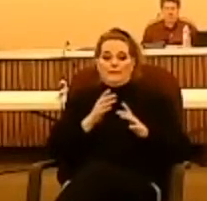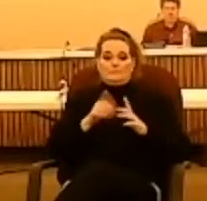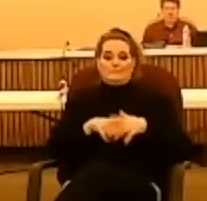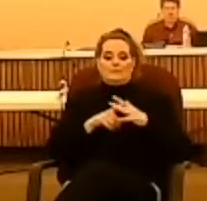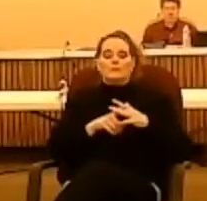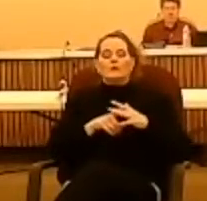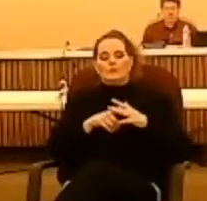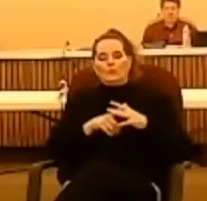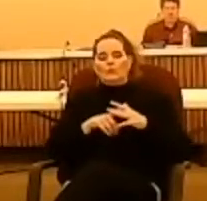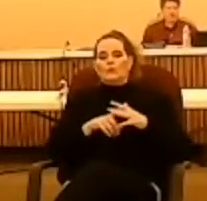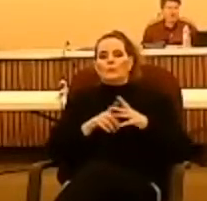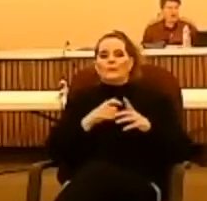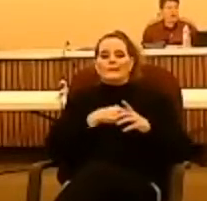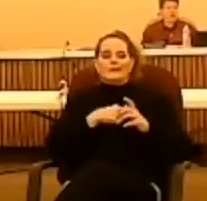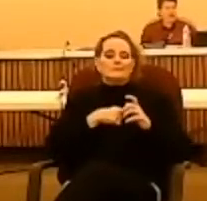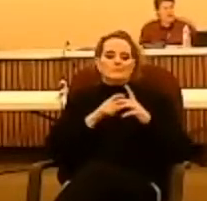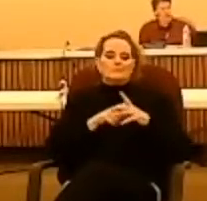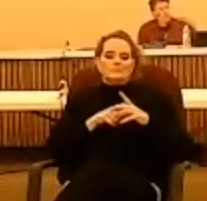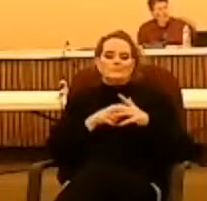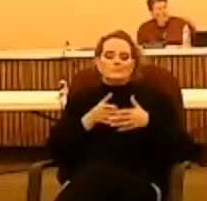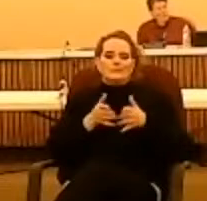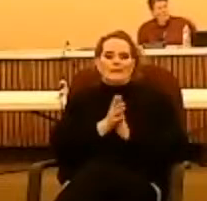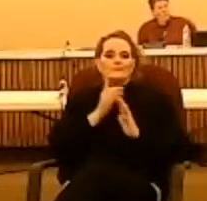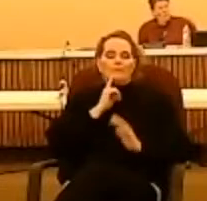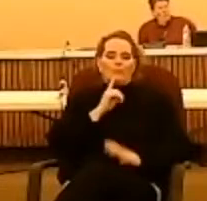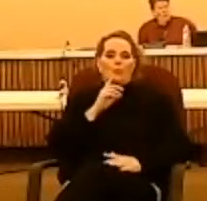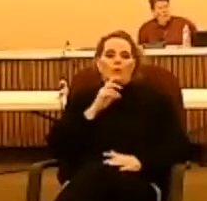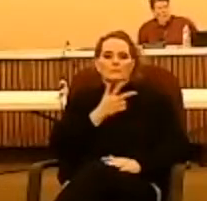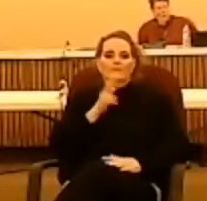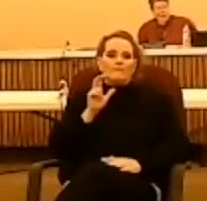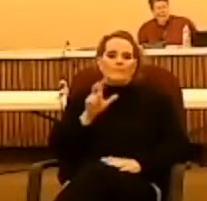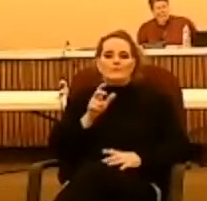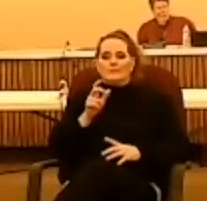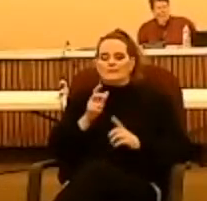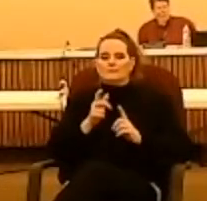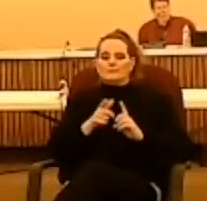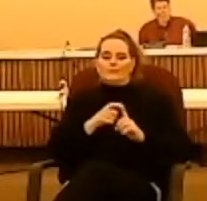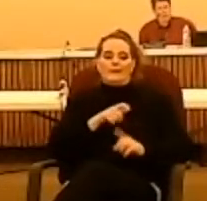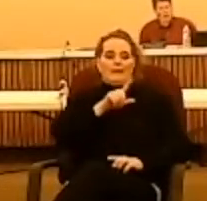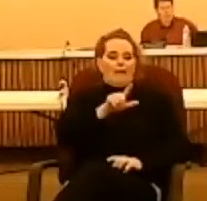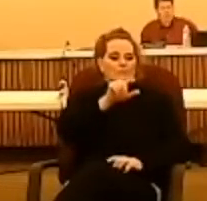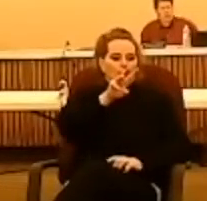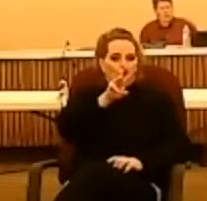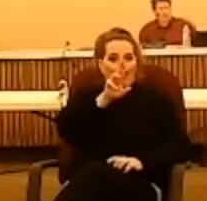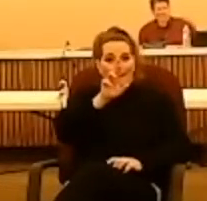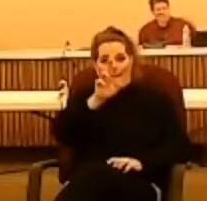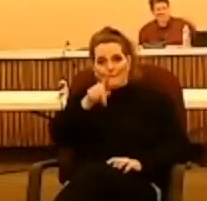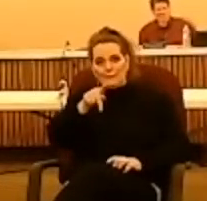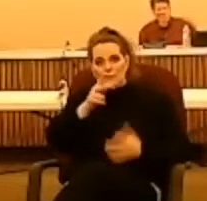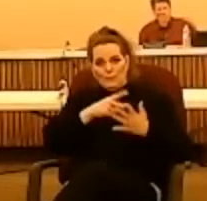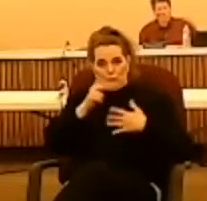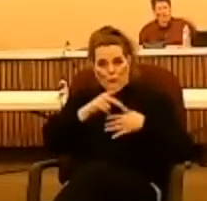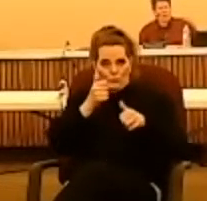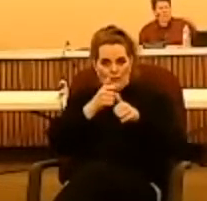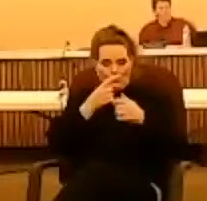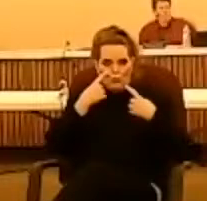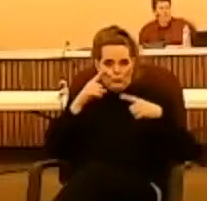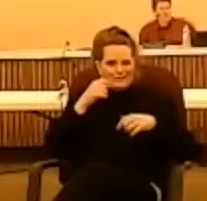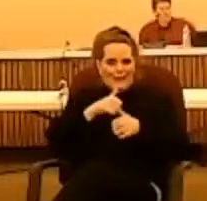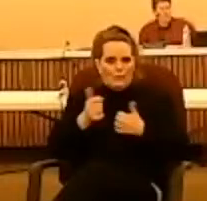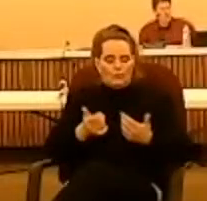after funding for any of the projects that are in that plan. So basically the way the LWRP program works is